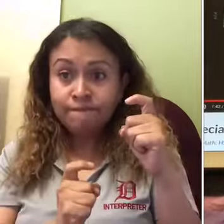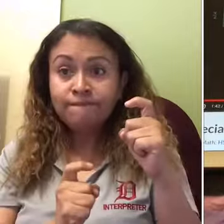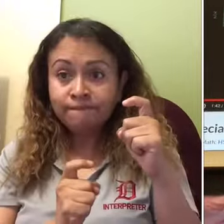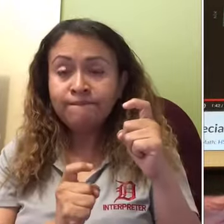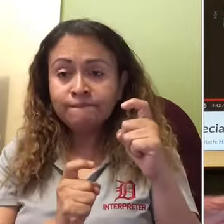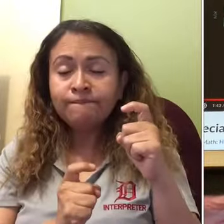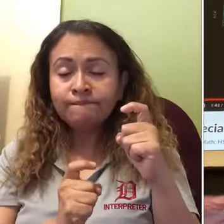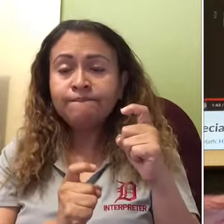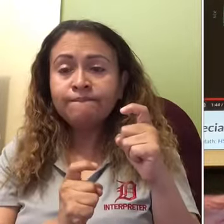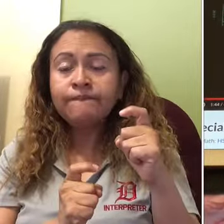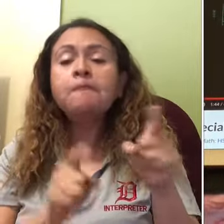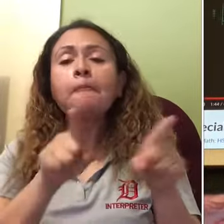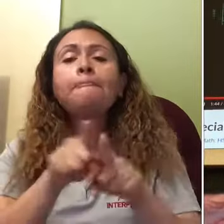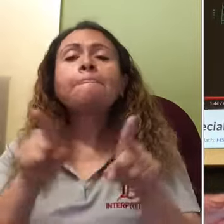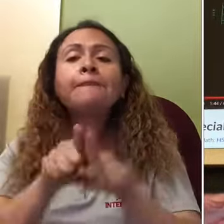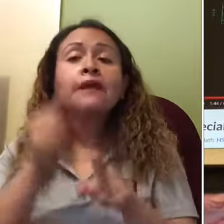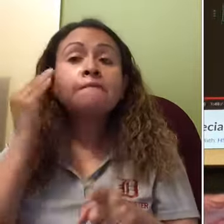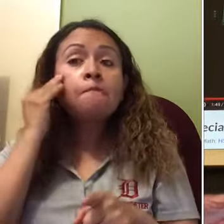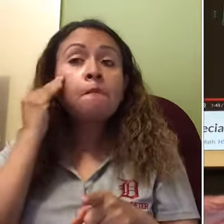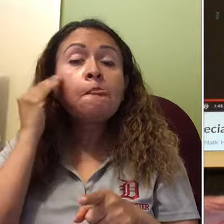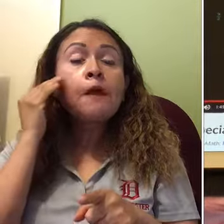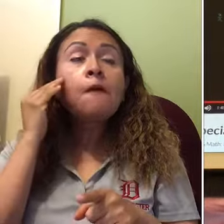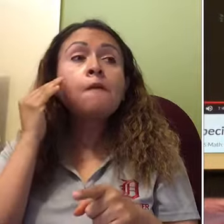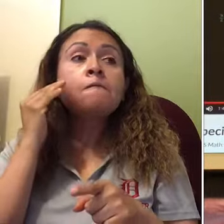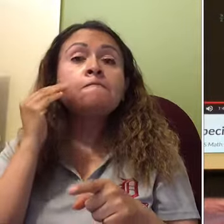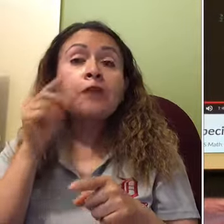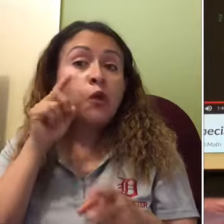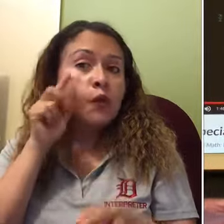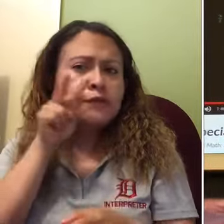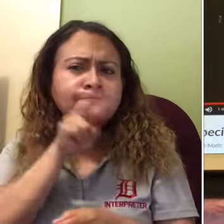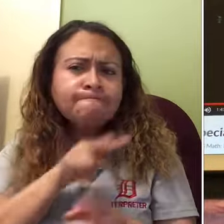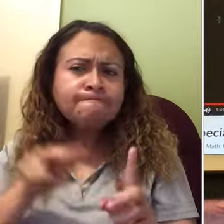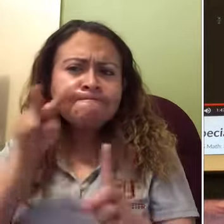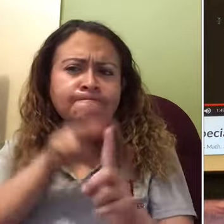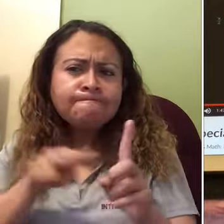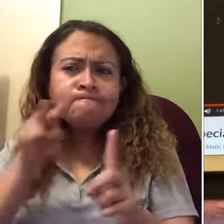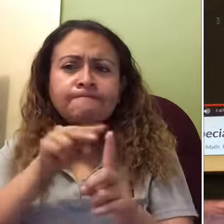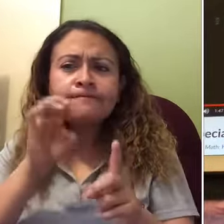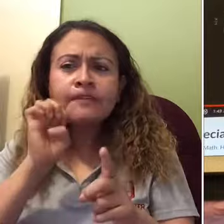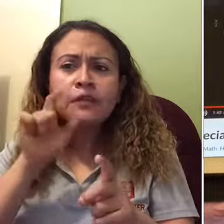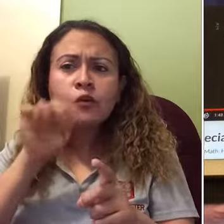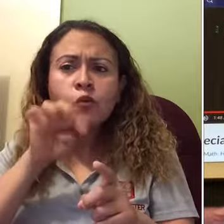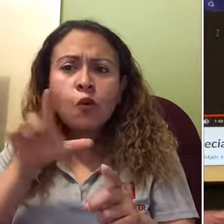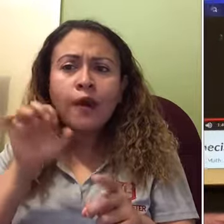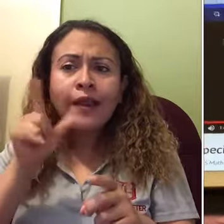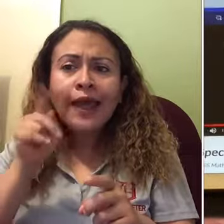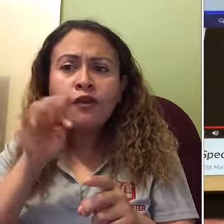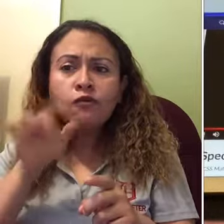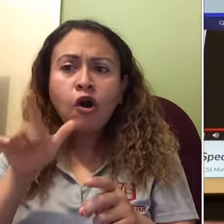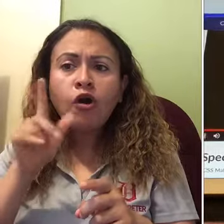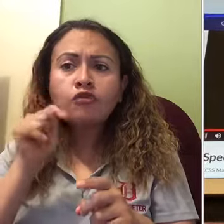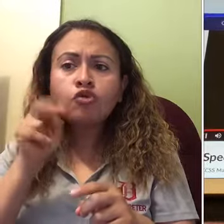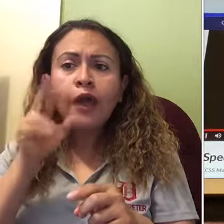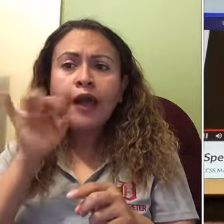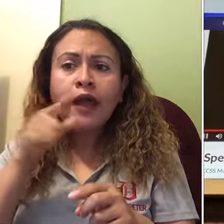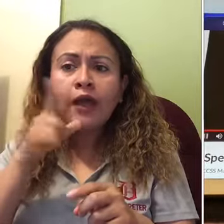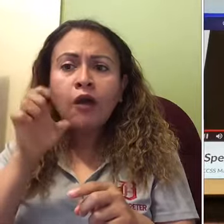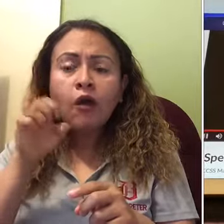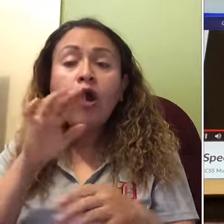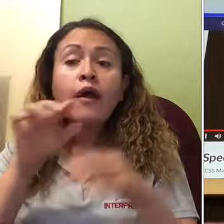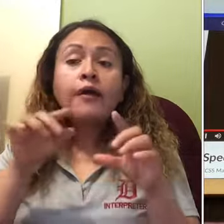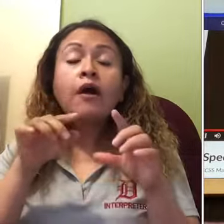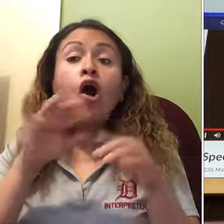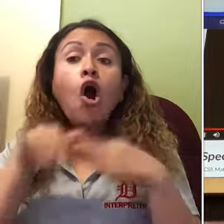to be x. We also know, based on what we've seen from equilateral triangles before, that all the measures of all of these angles are going to be